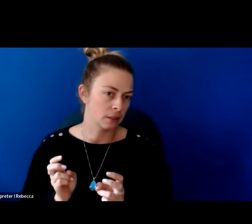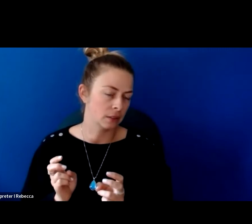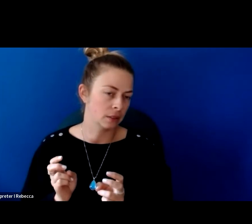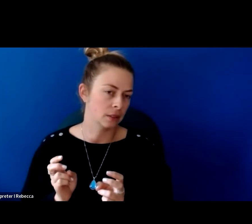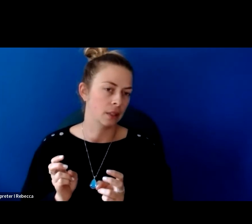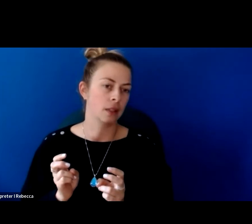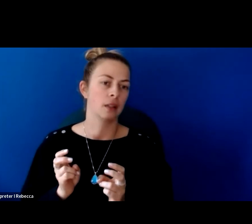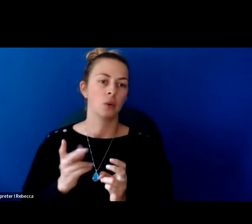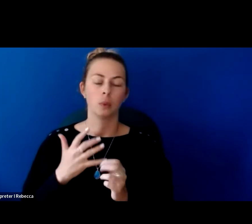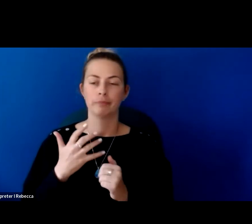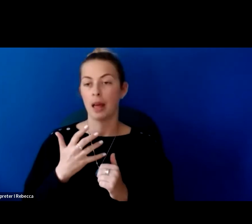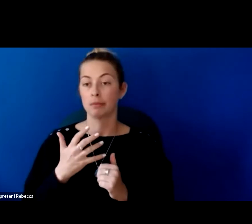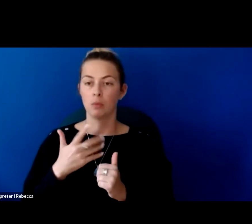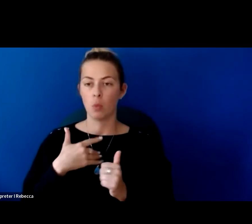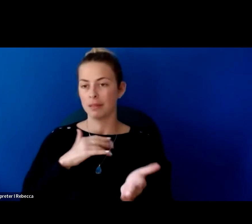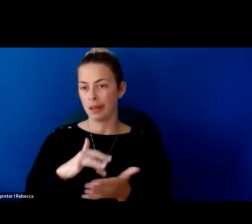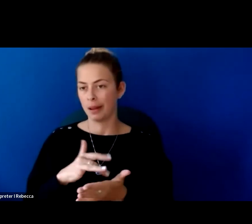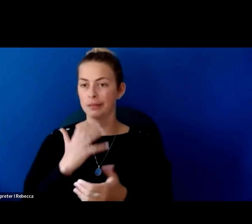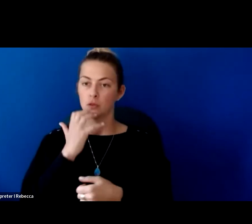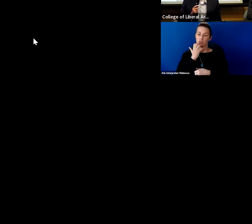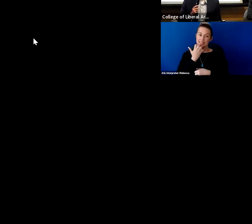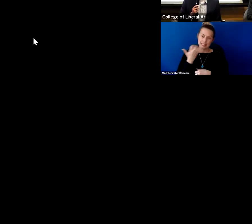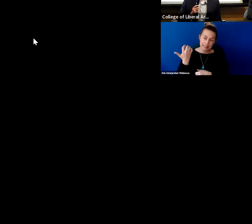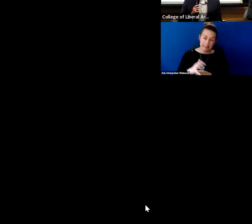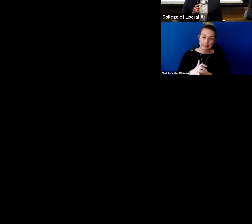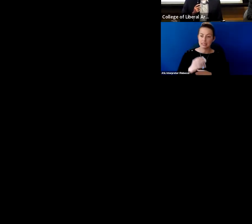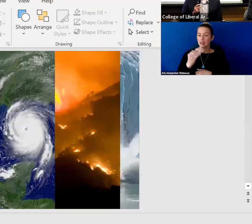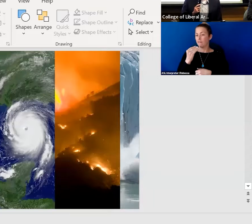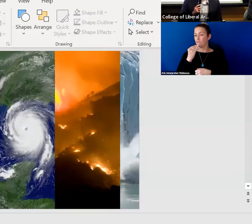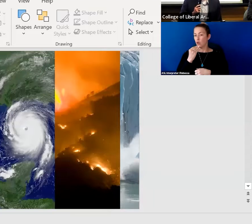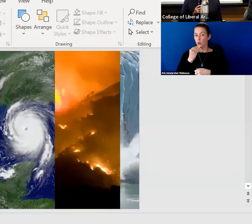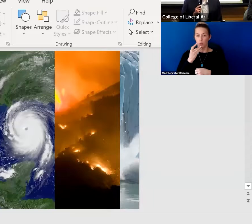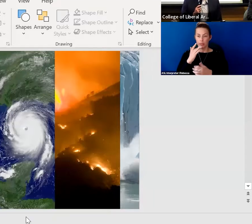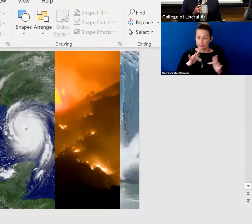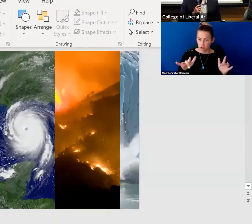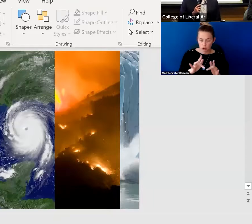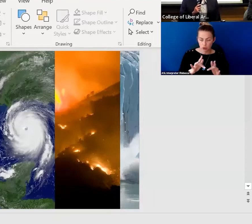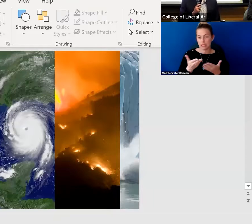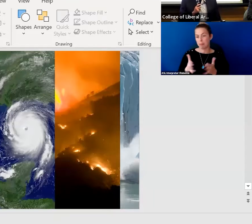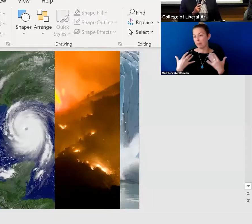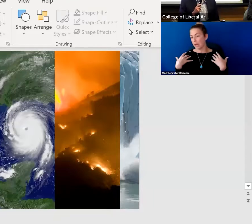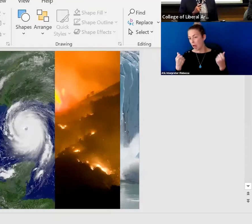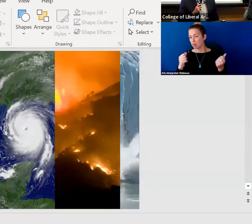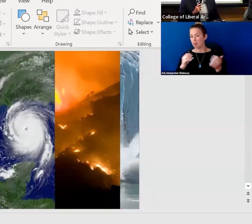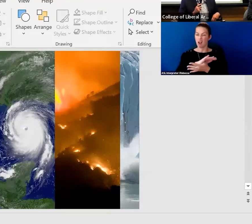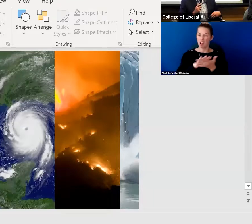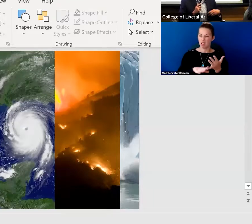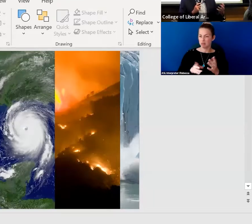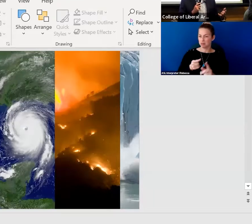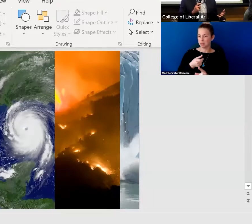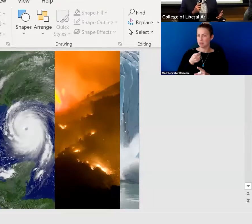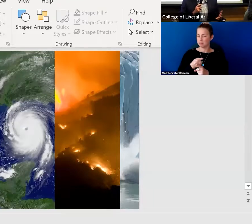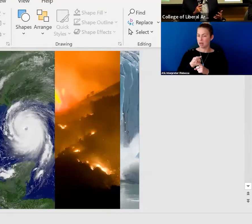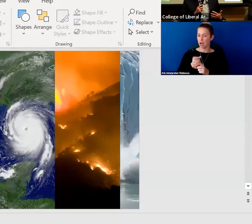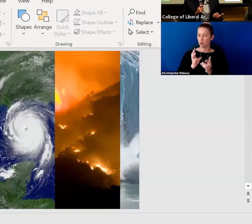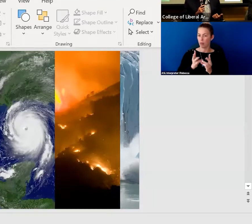heat, forced migration, food insecurity, public health, the list goes on and on. And so we can think about recent